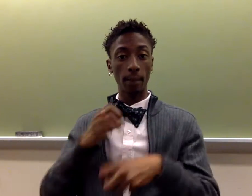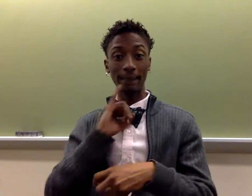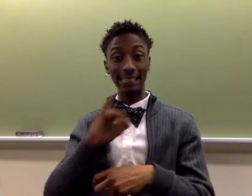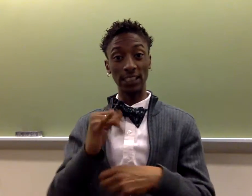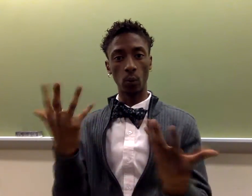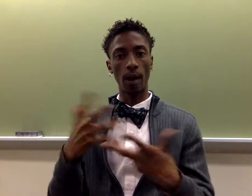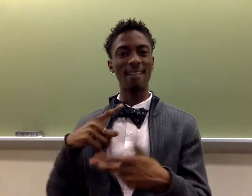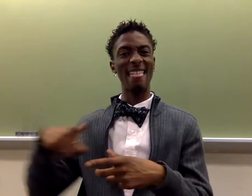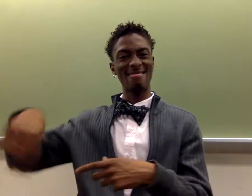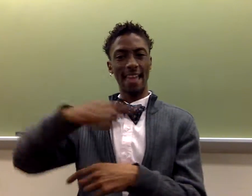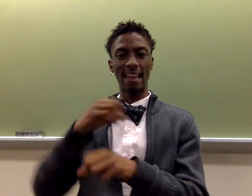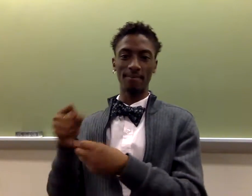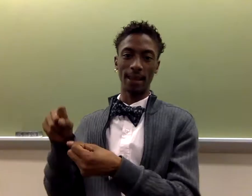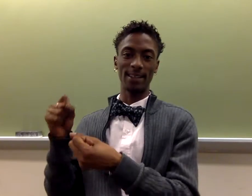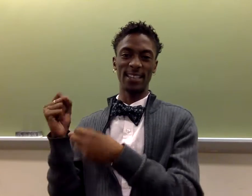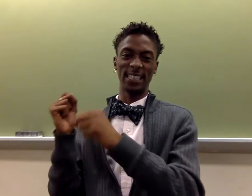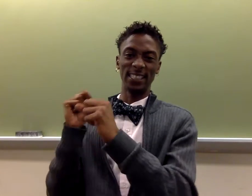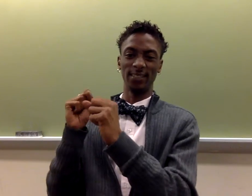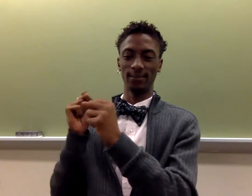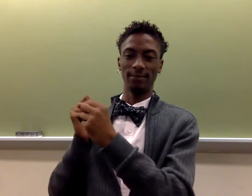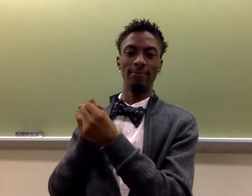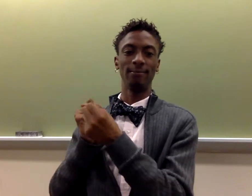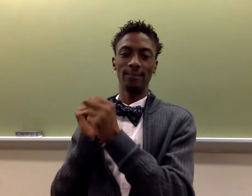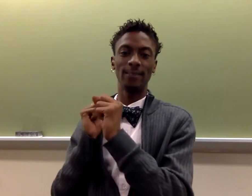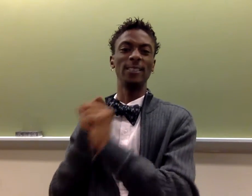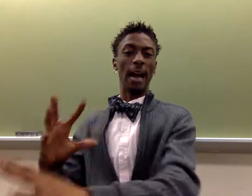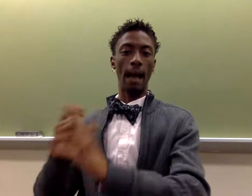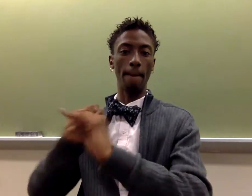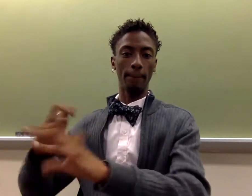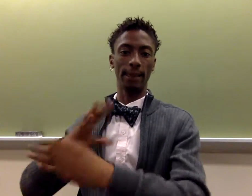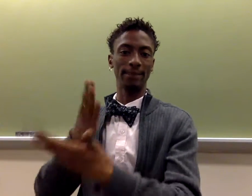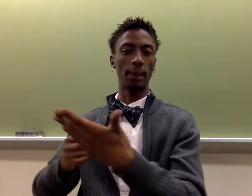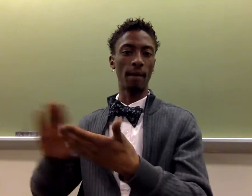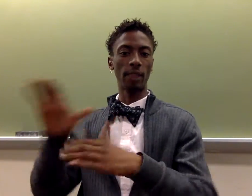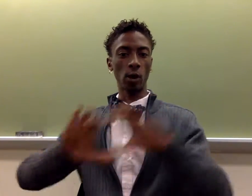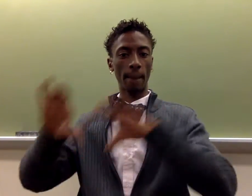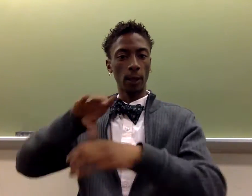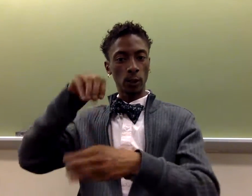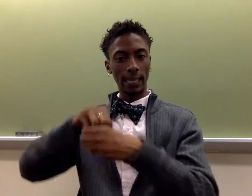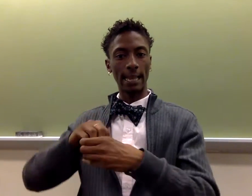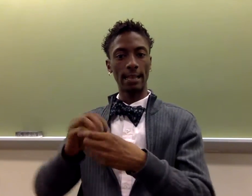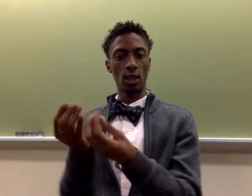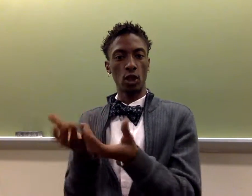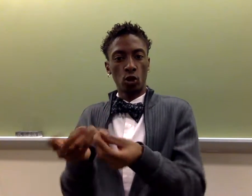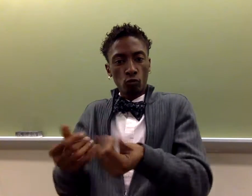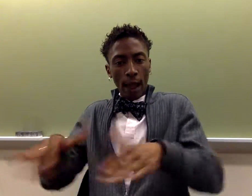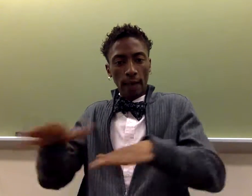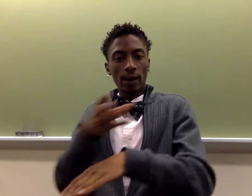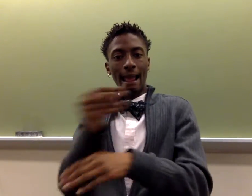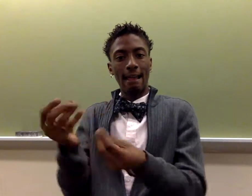dumping some of their chemicals into the ground. And the groundwater was